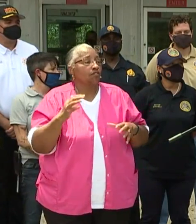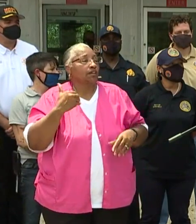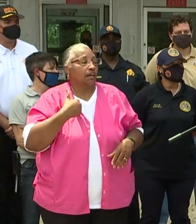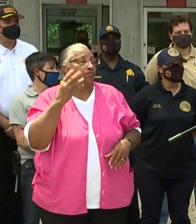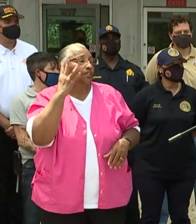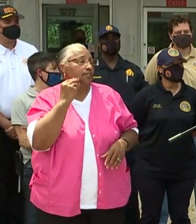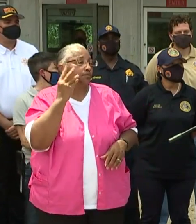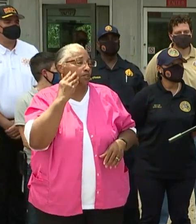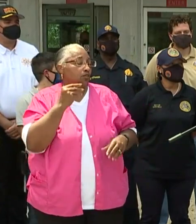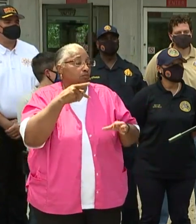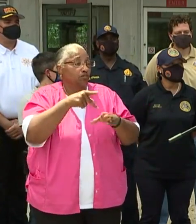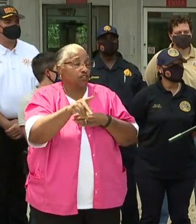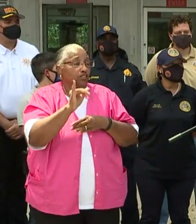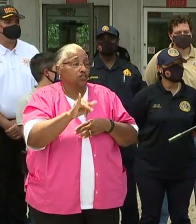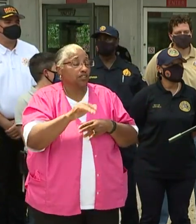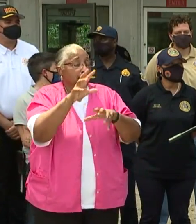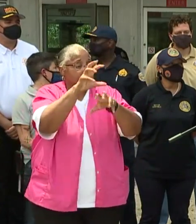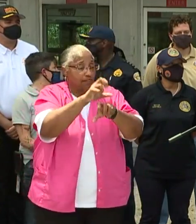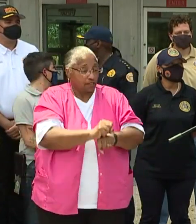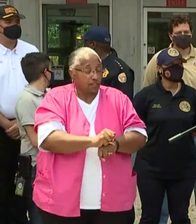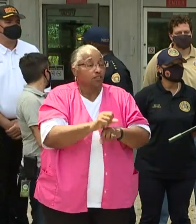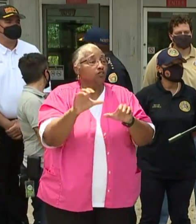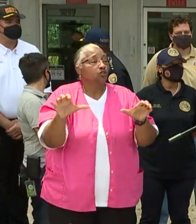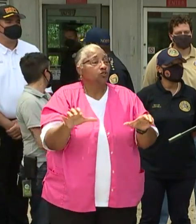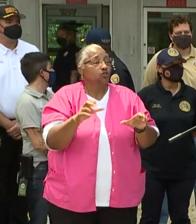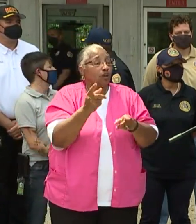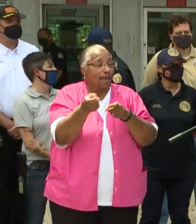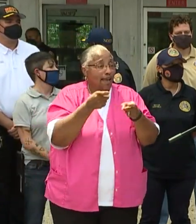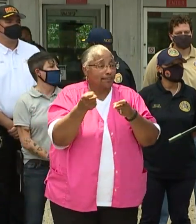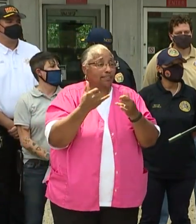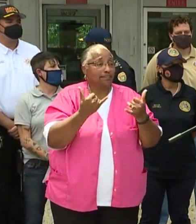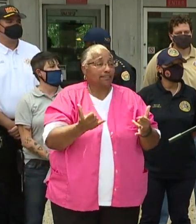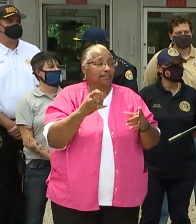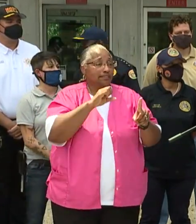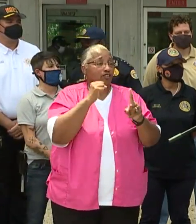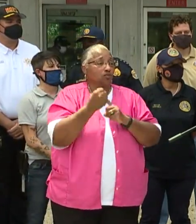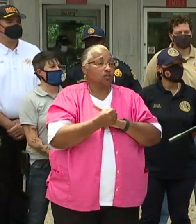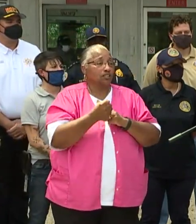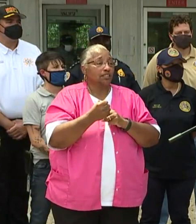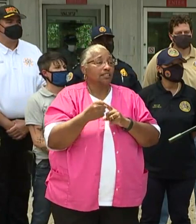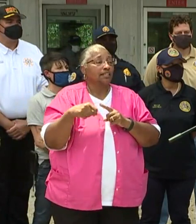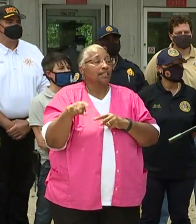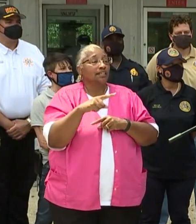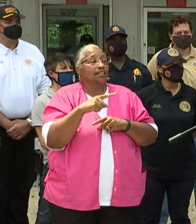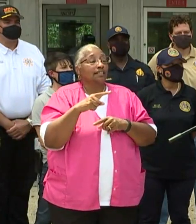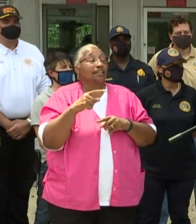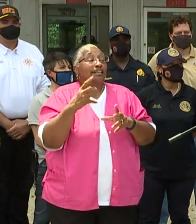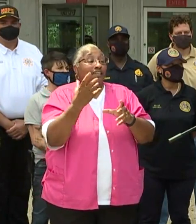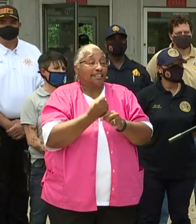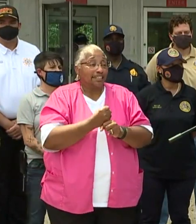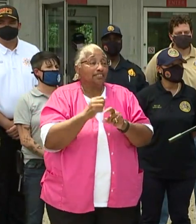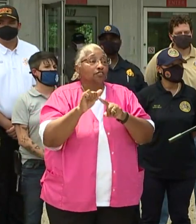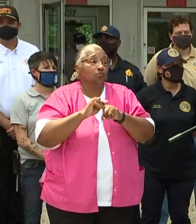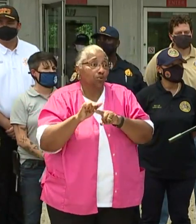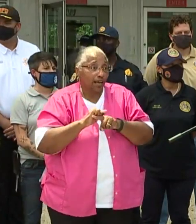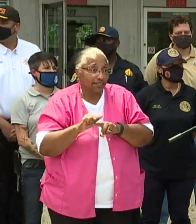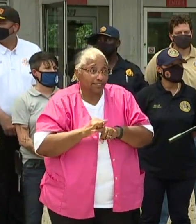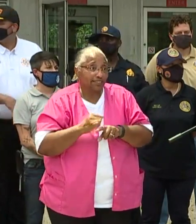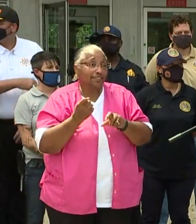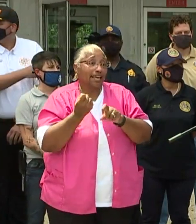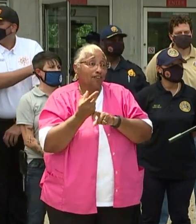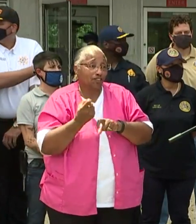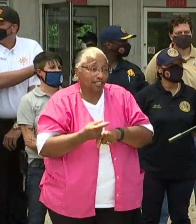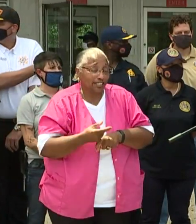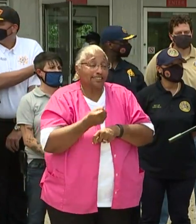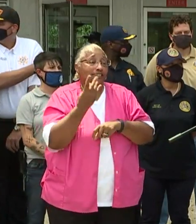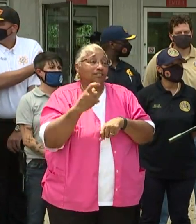of professionals that are accustomed to doing this, that unfortunately get to rehearse it several times a year, every year. So if you've